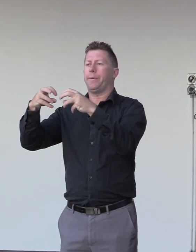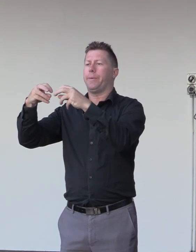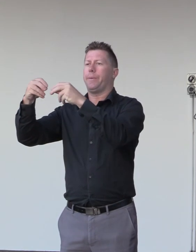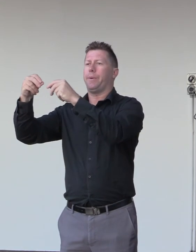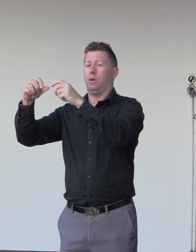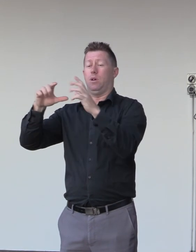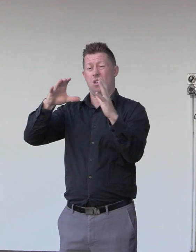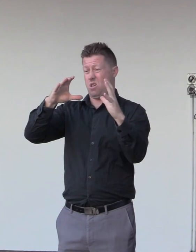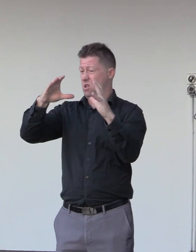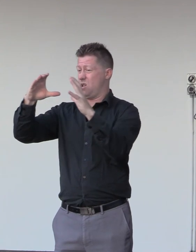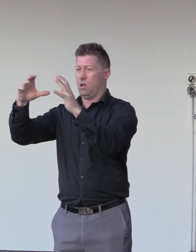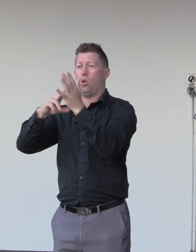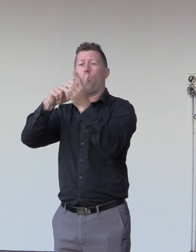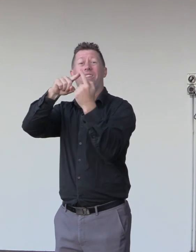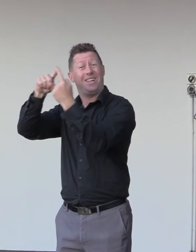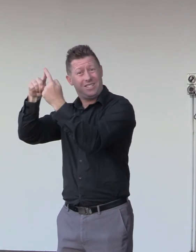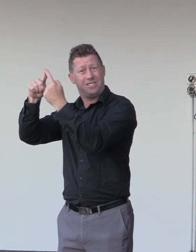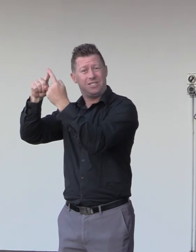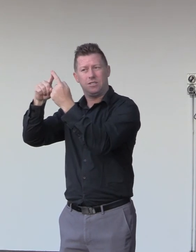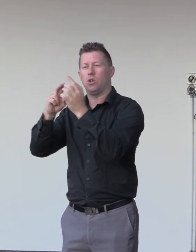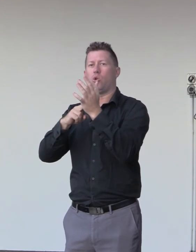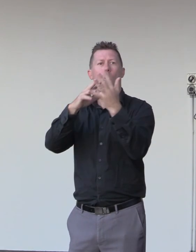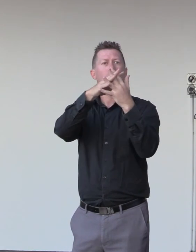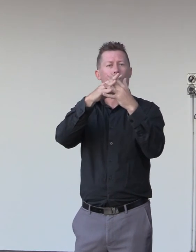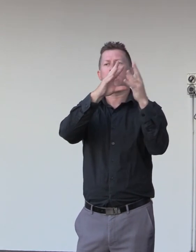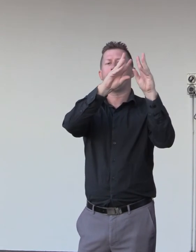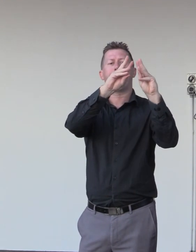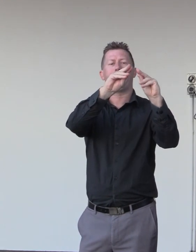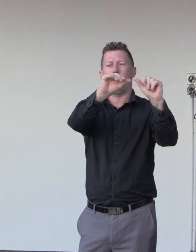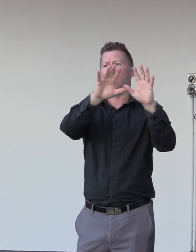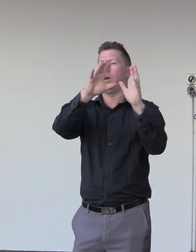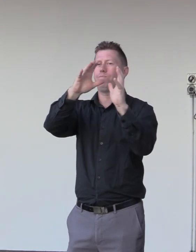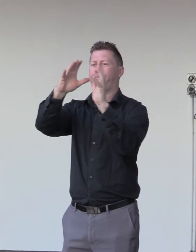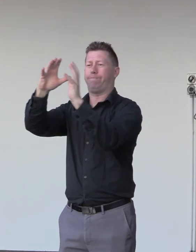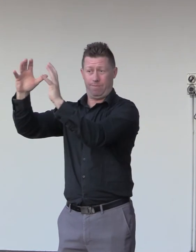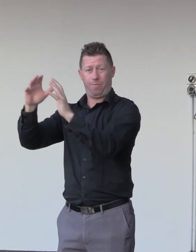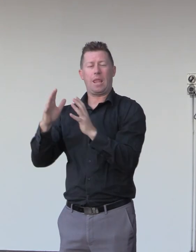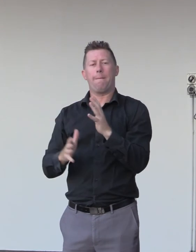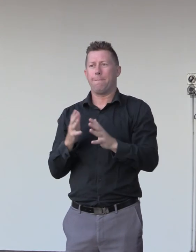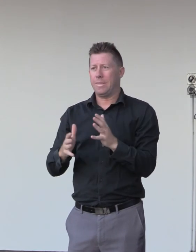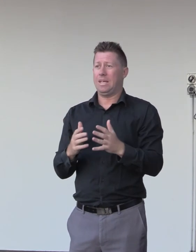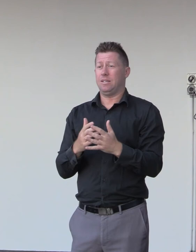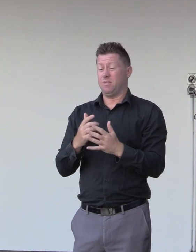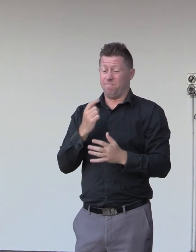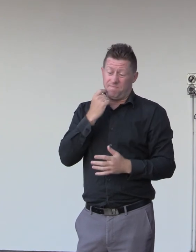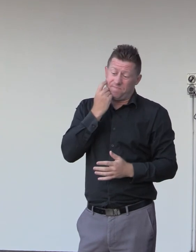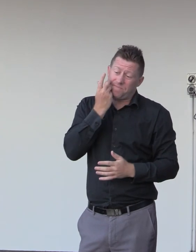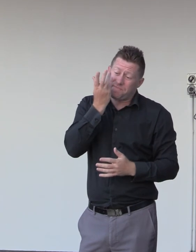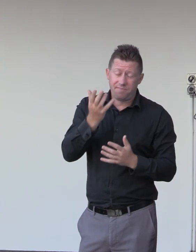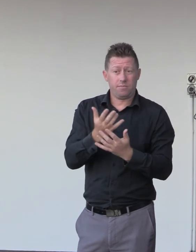pastoral largely, and the northwest pastoral begin to ease. So we've got a few days of really significant